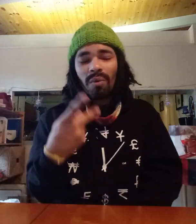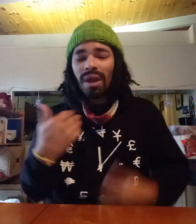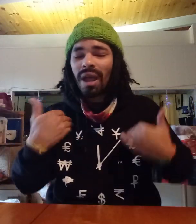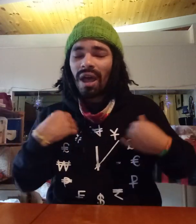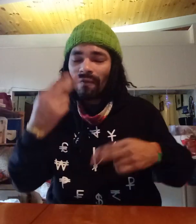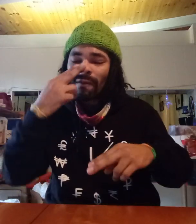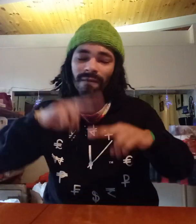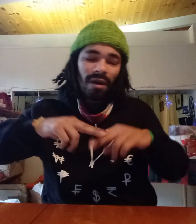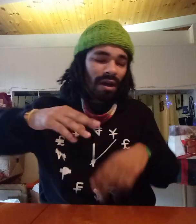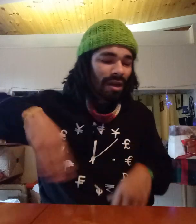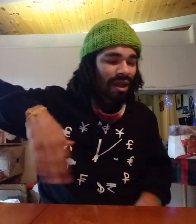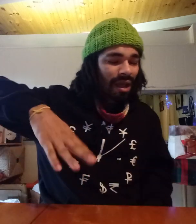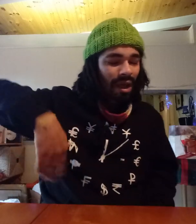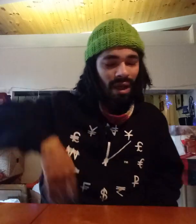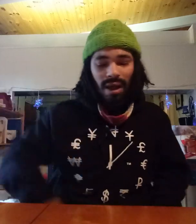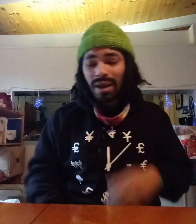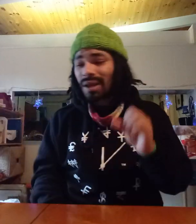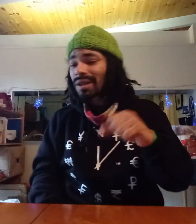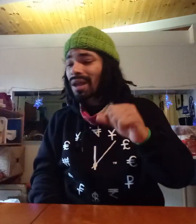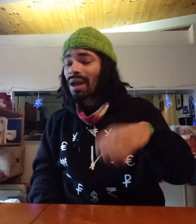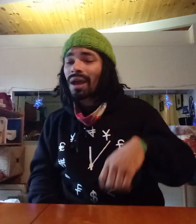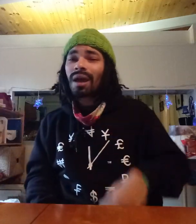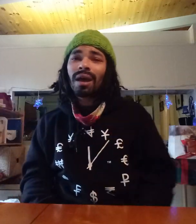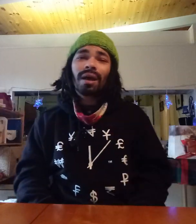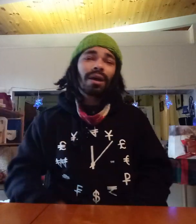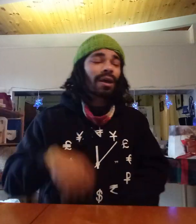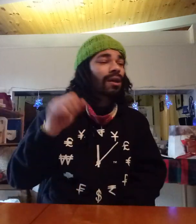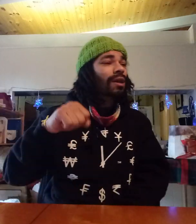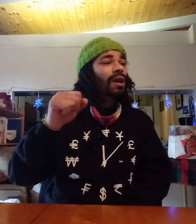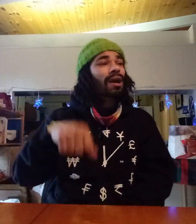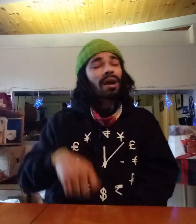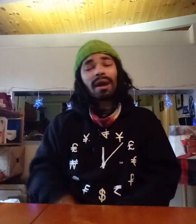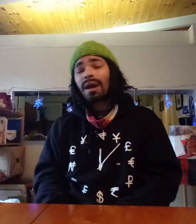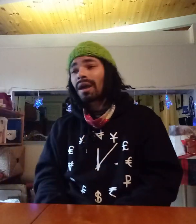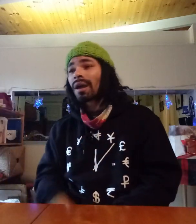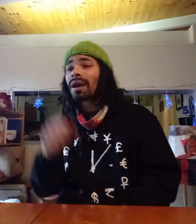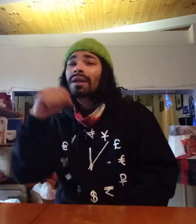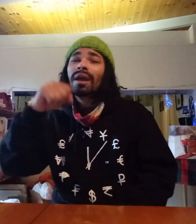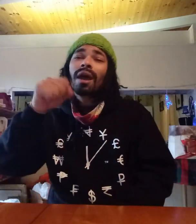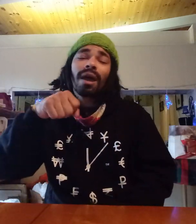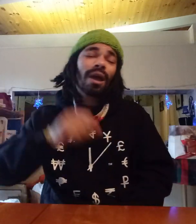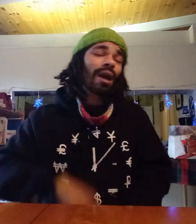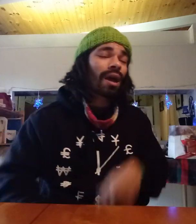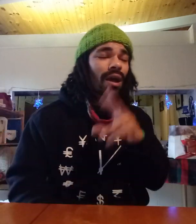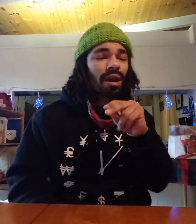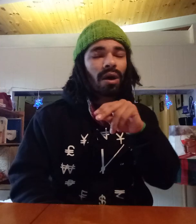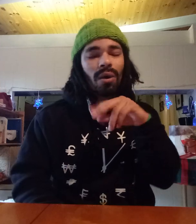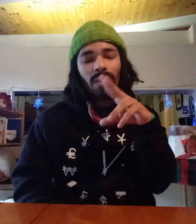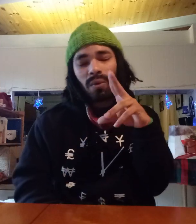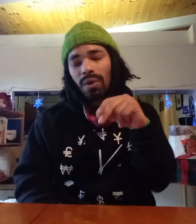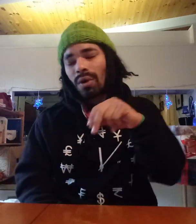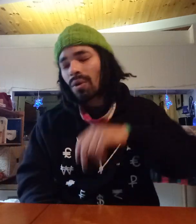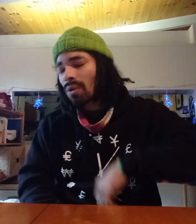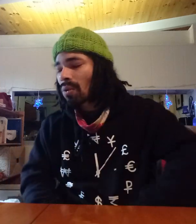the other fun. Yeah, yeah, yeah, yeah. No, no.